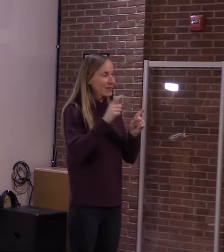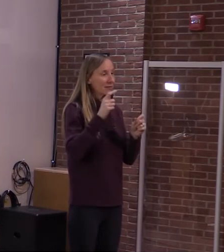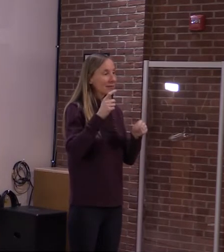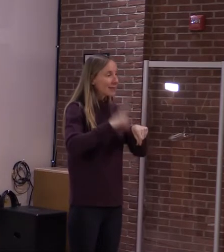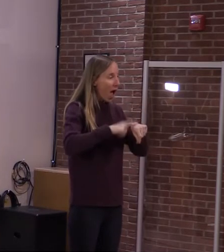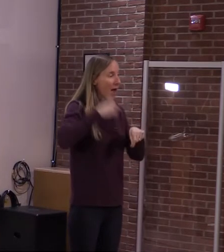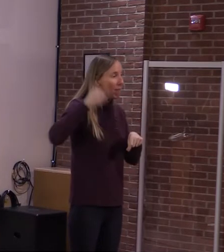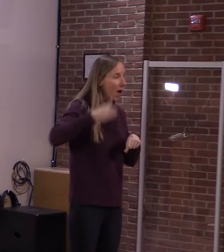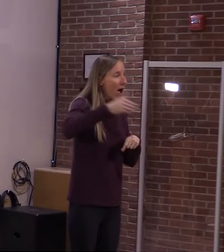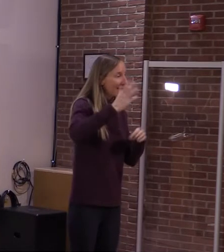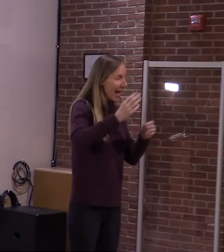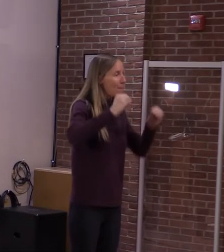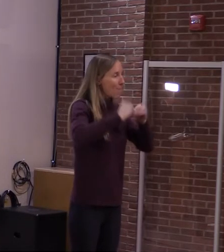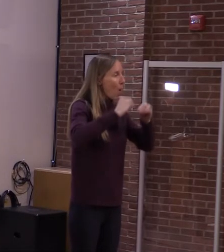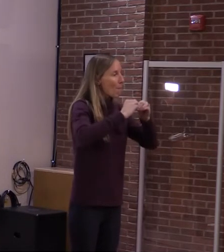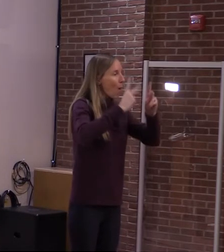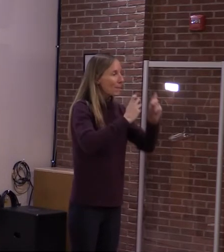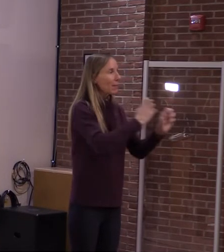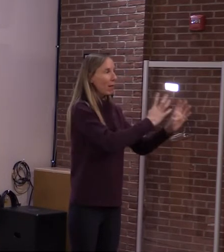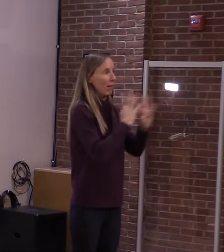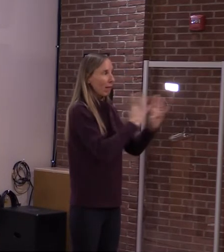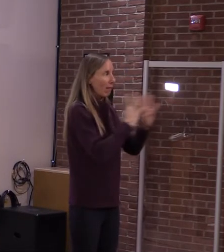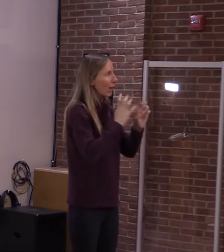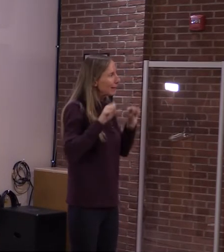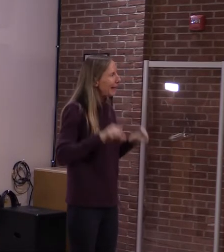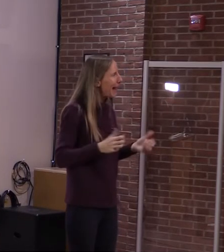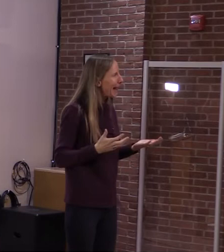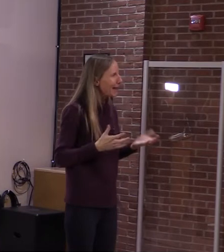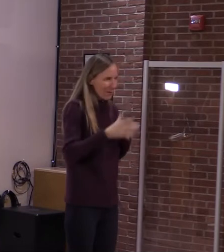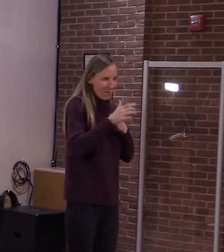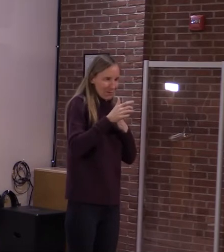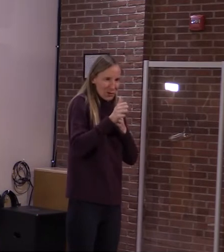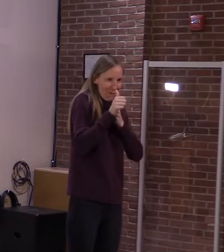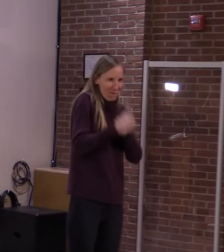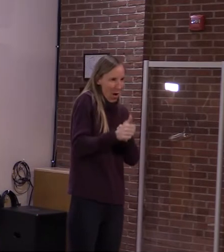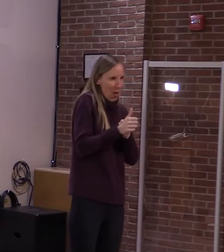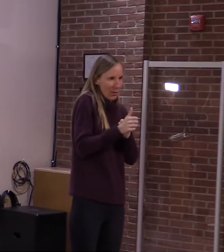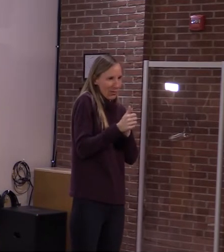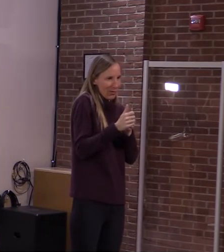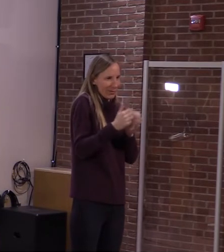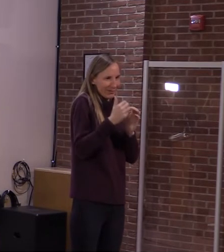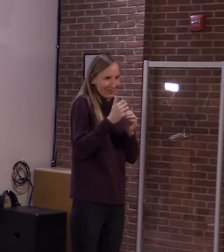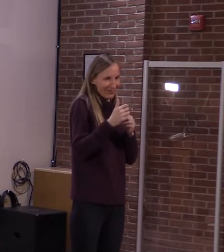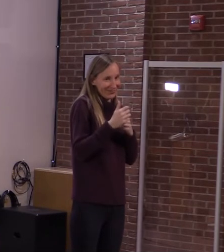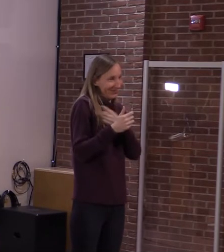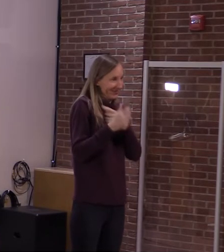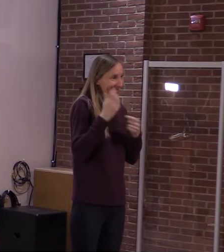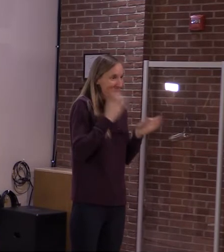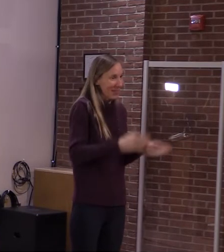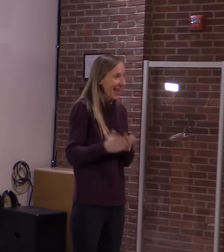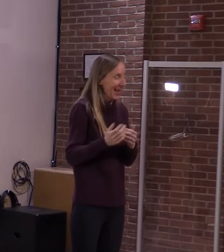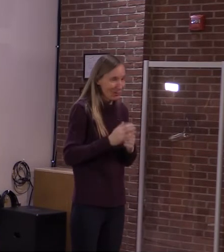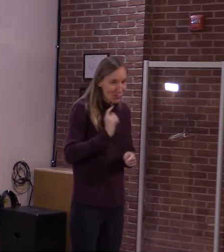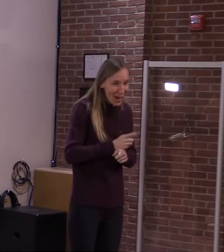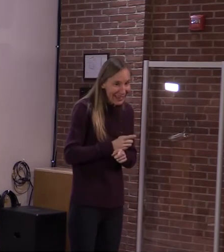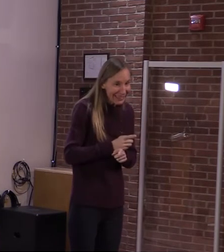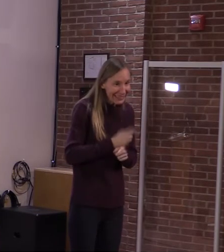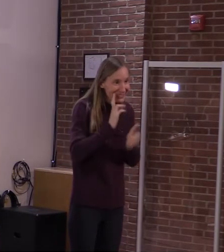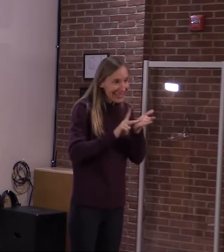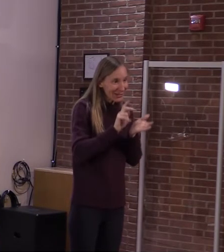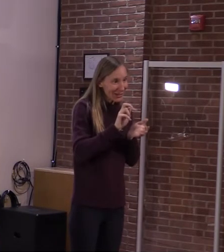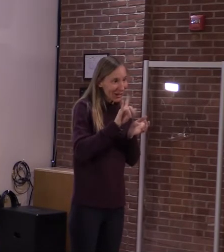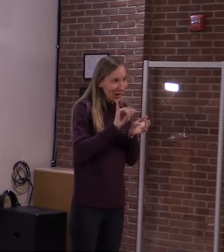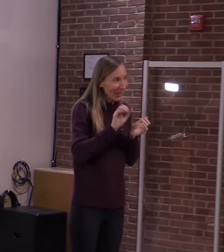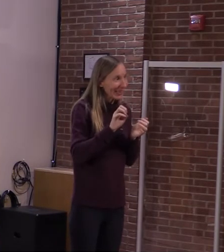So as long as they adhere to the guidance, they can have those classes now. Do I have that correct, Secretary